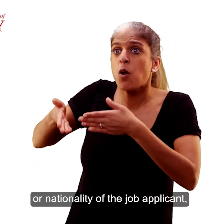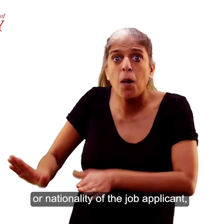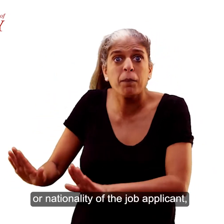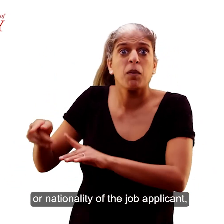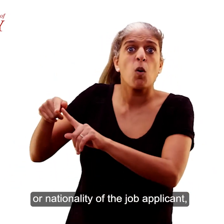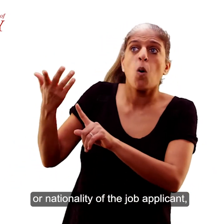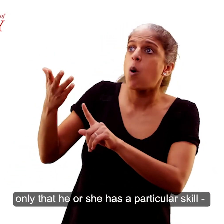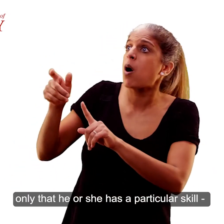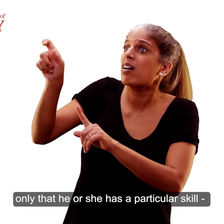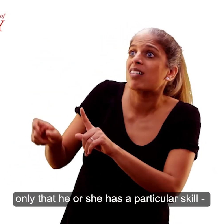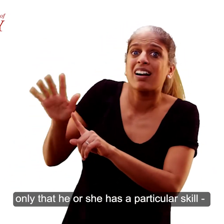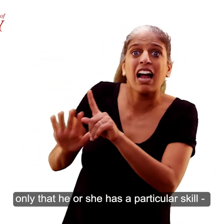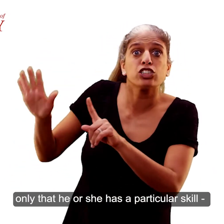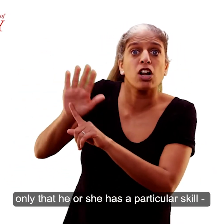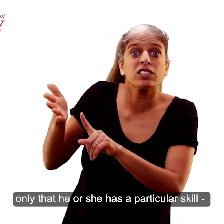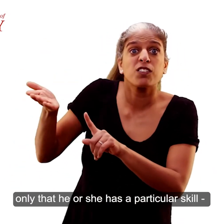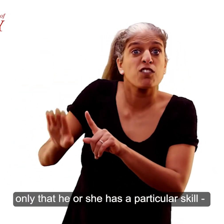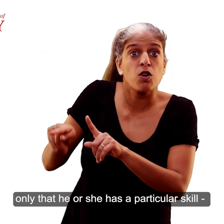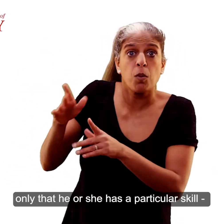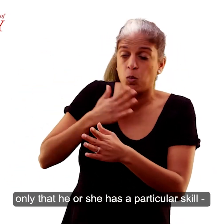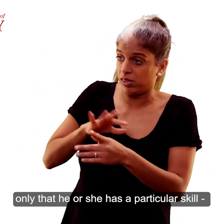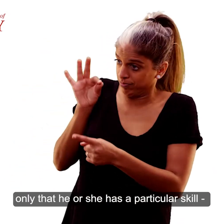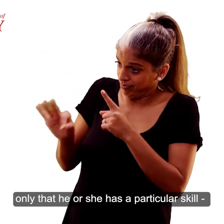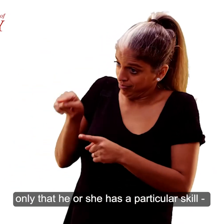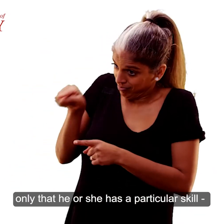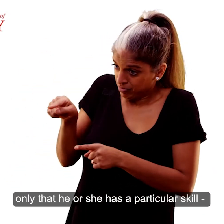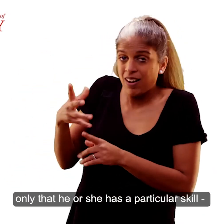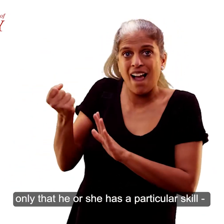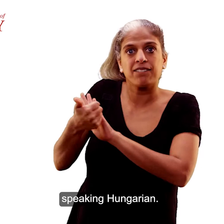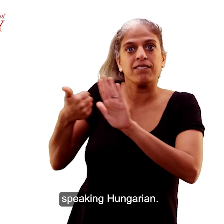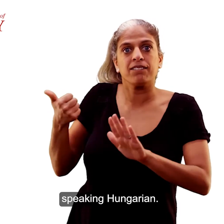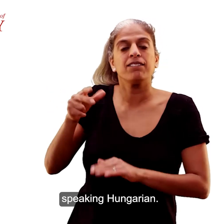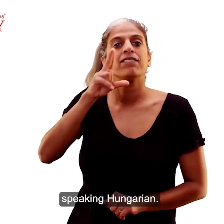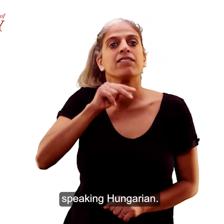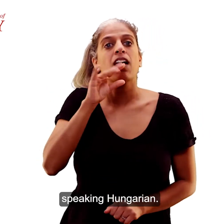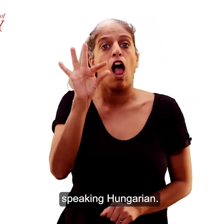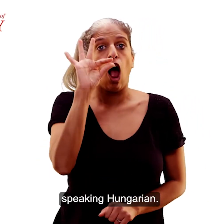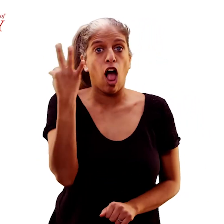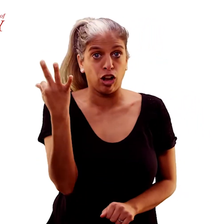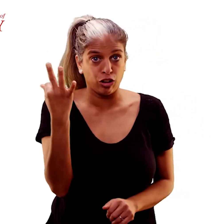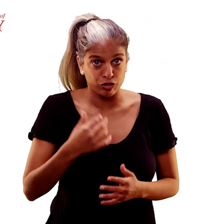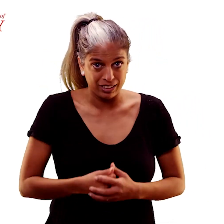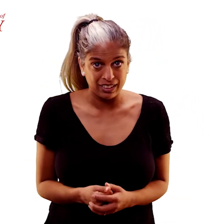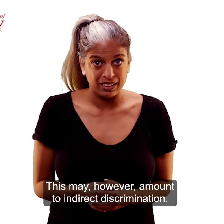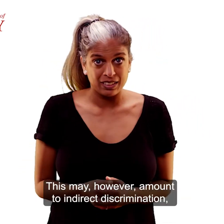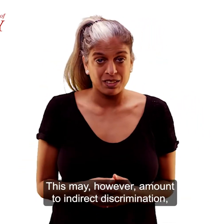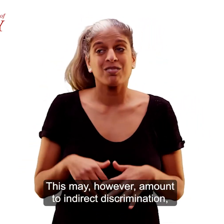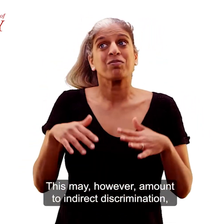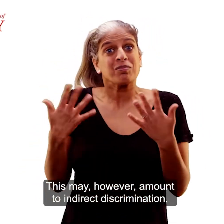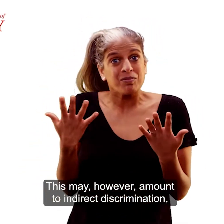applicant, only that he or she has a particular skill, speaking Hungarian. This may, however,